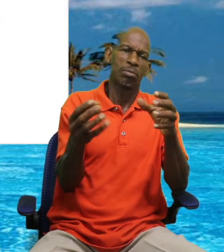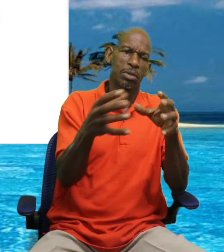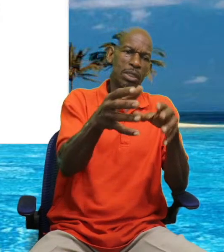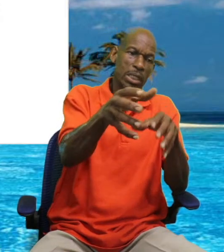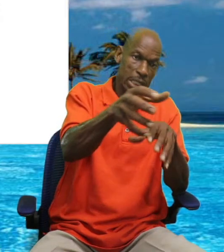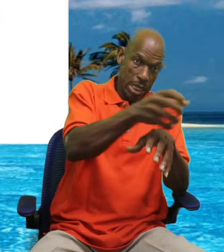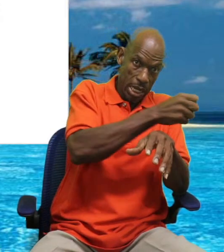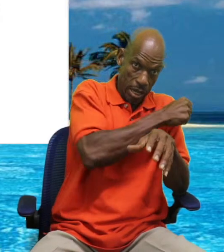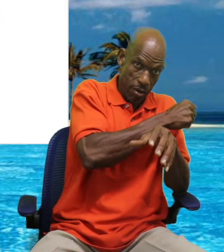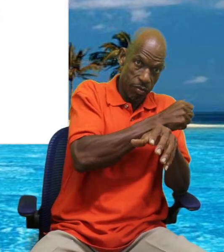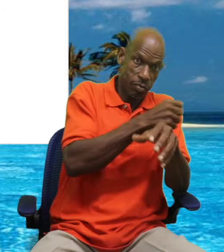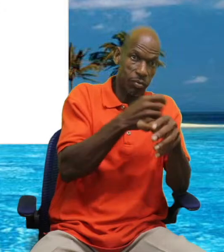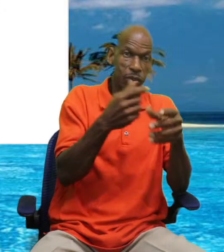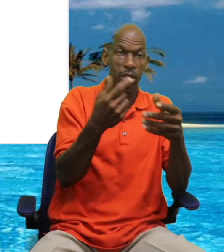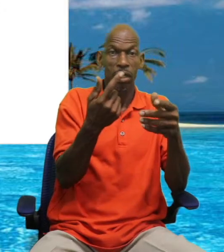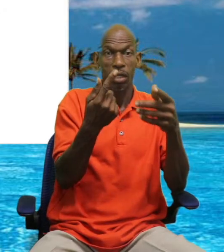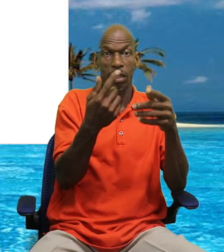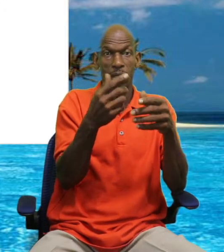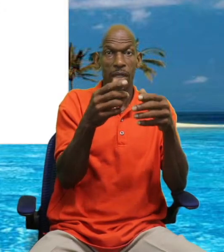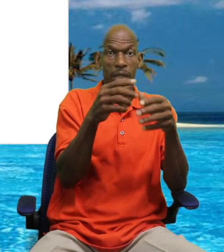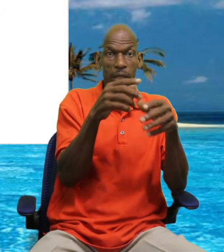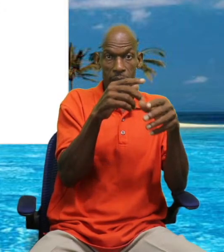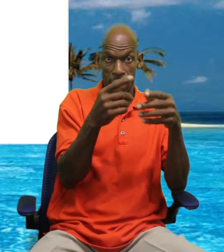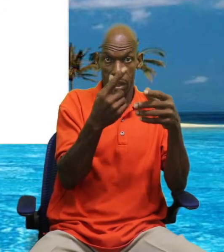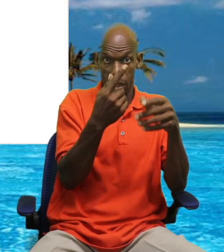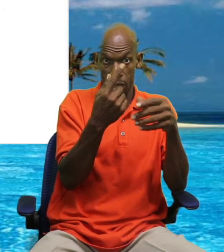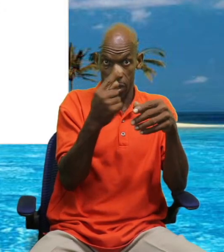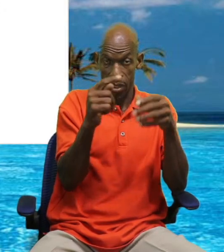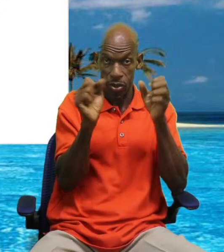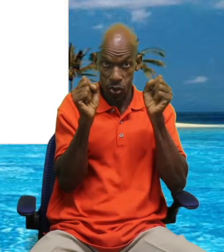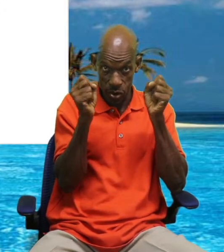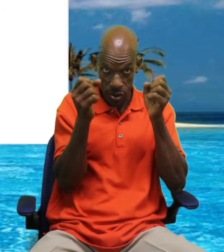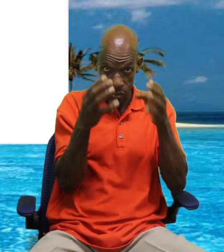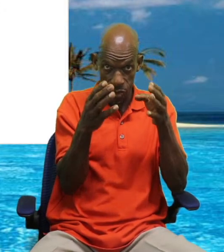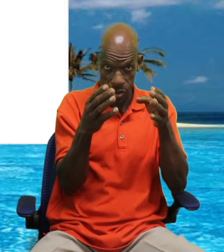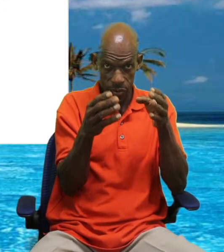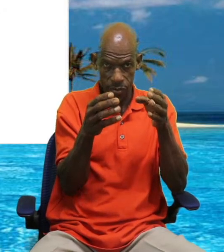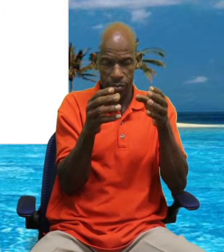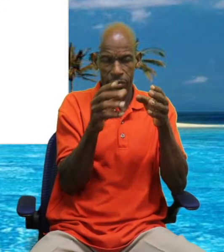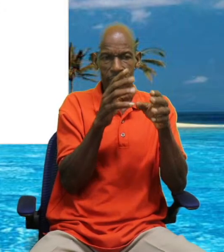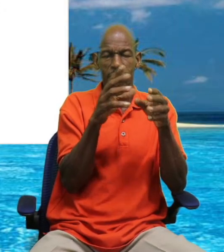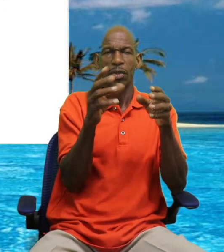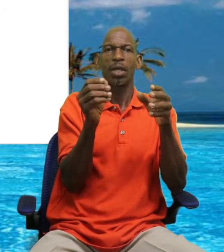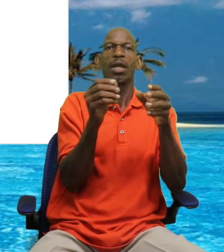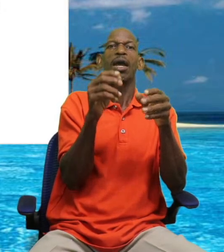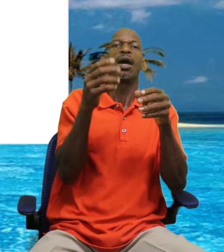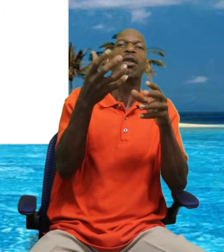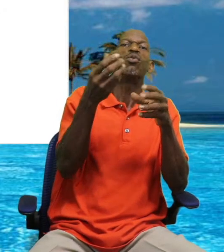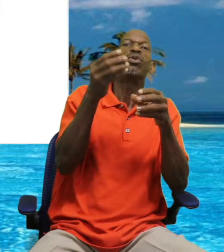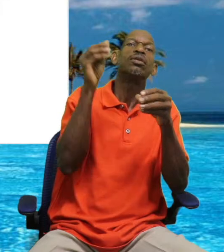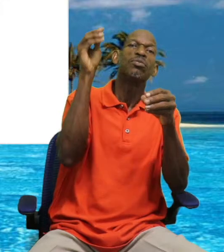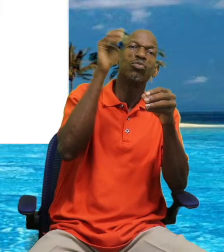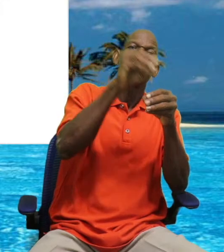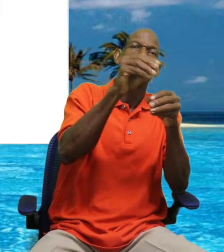woman. And the pronouns are listed here. He,